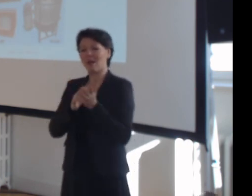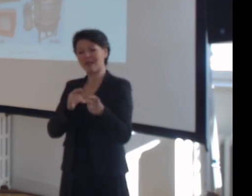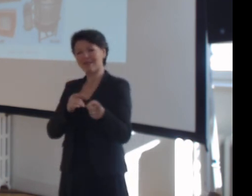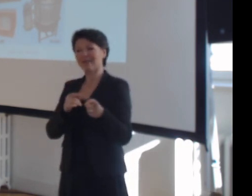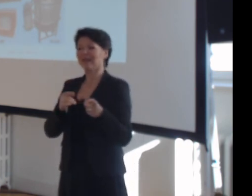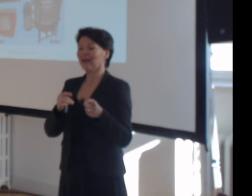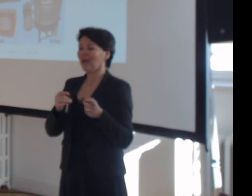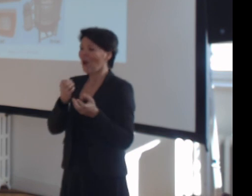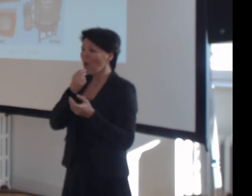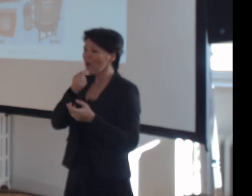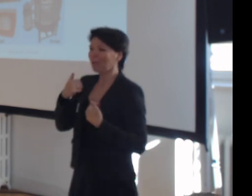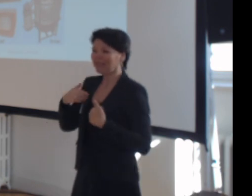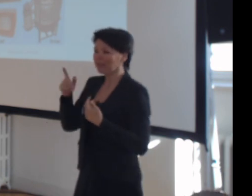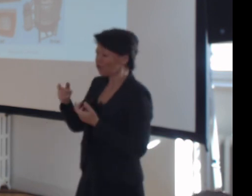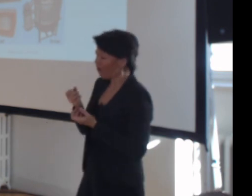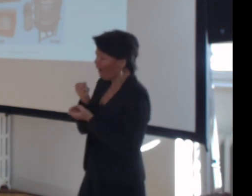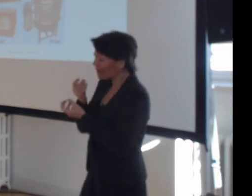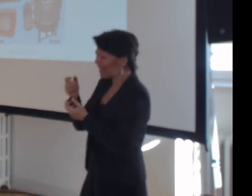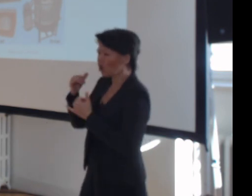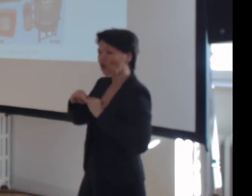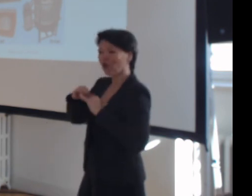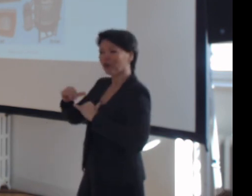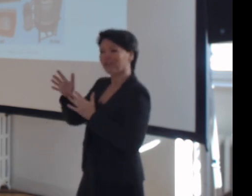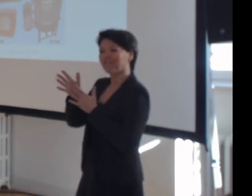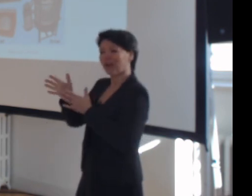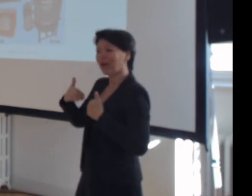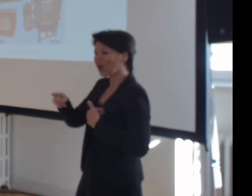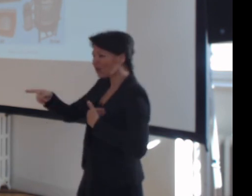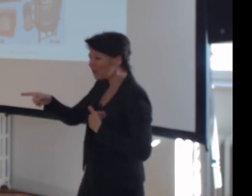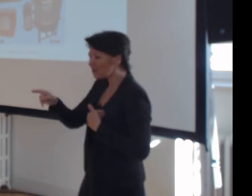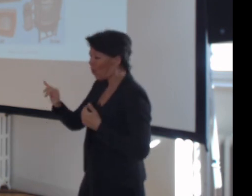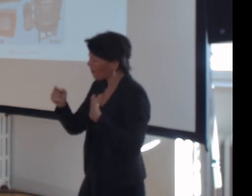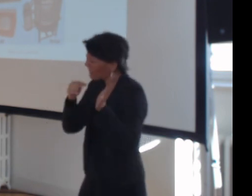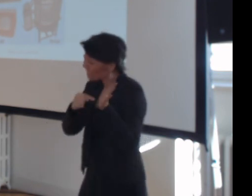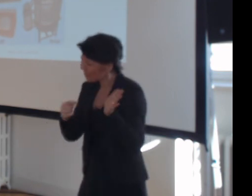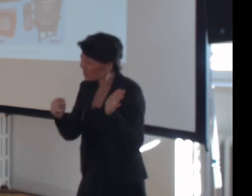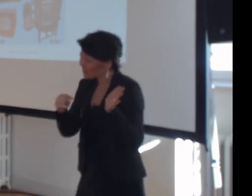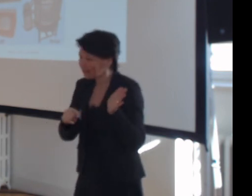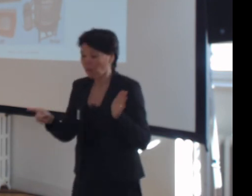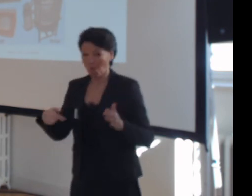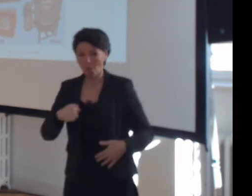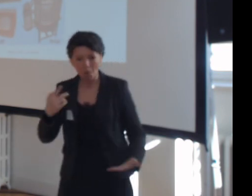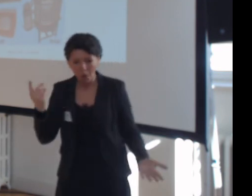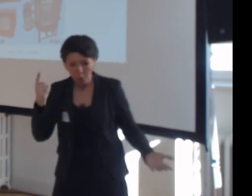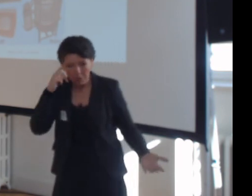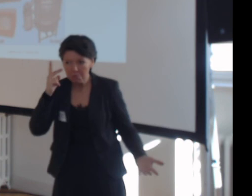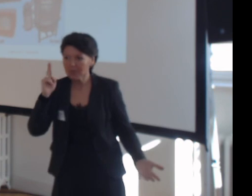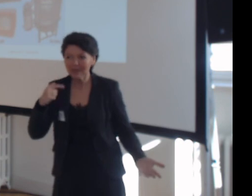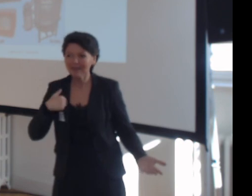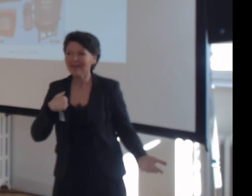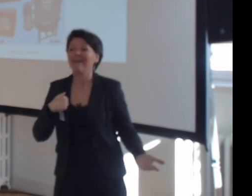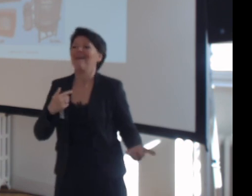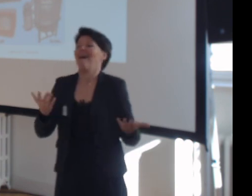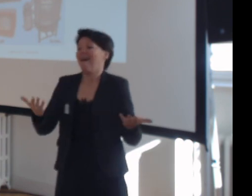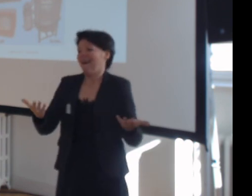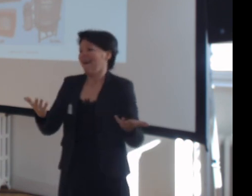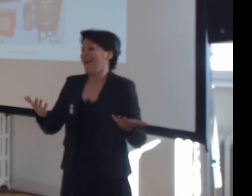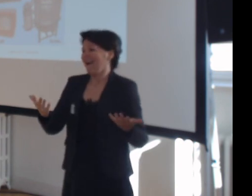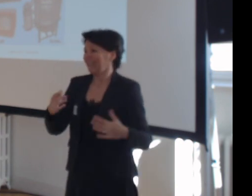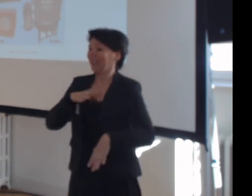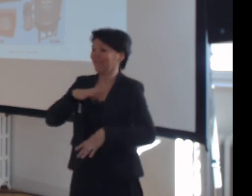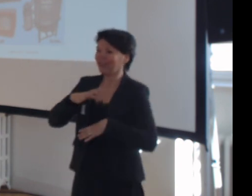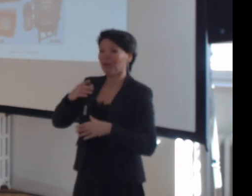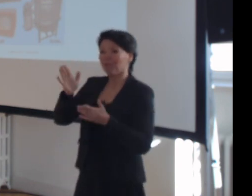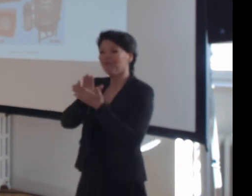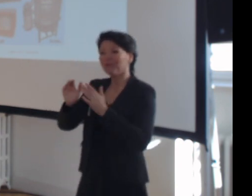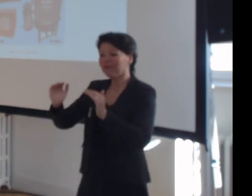younger volunteers what is actually seen on these images. We may not even know anymore what that contraption there